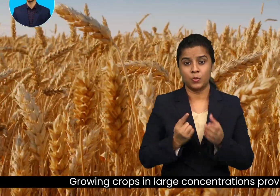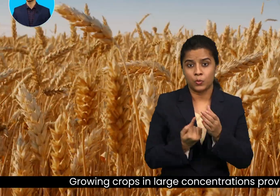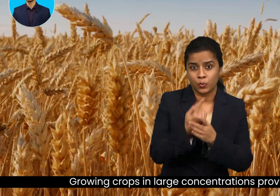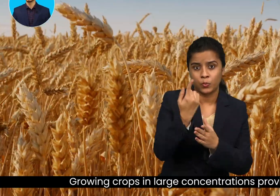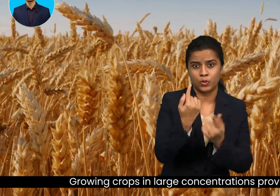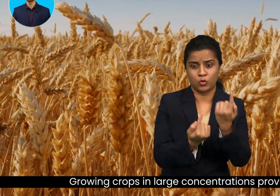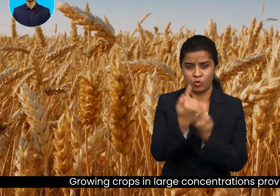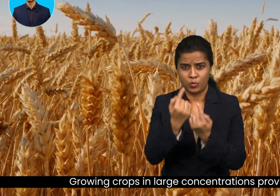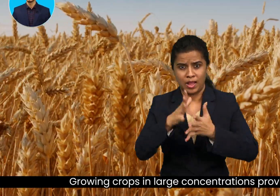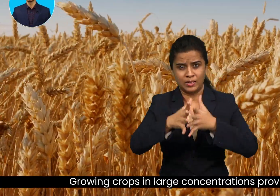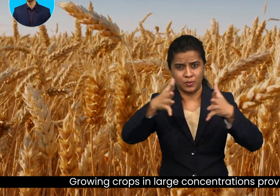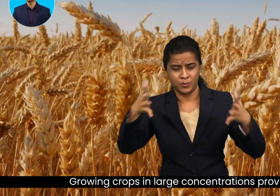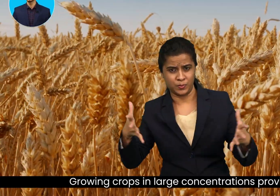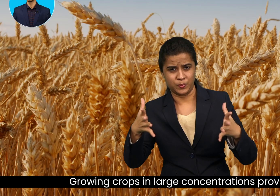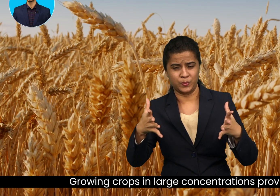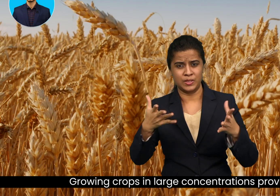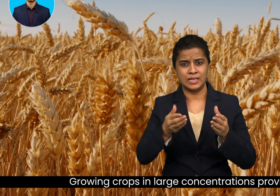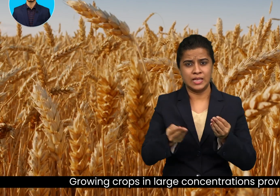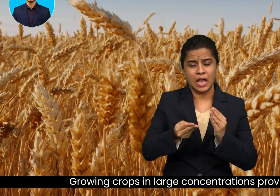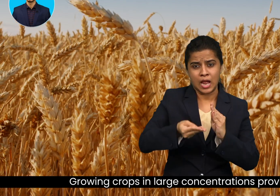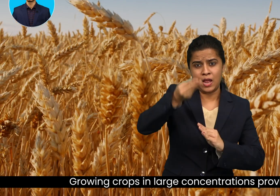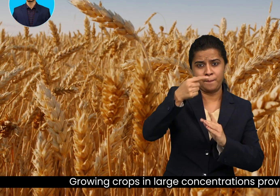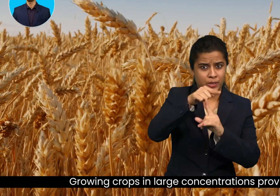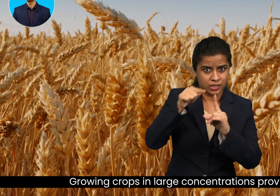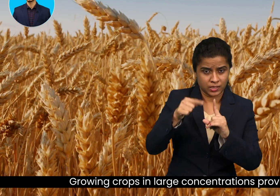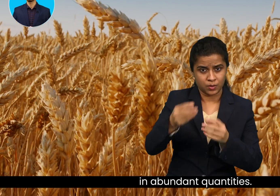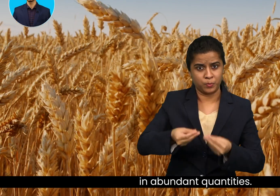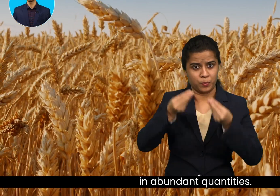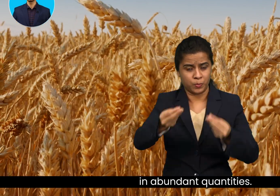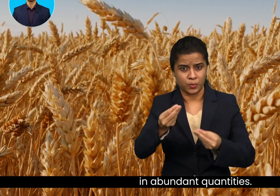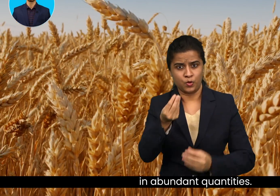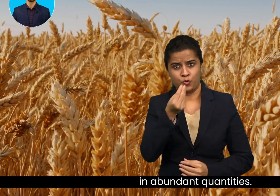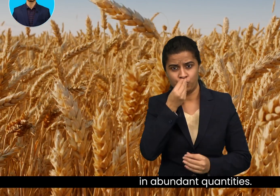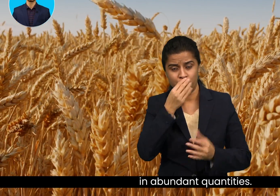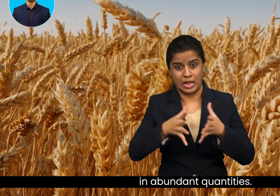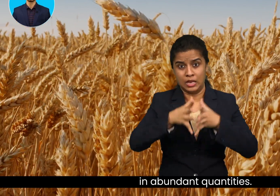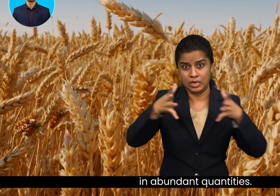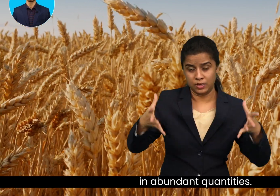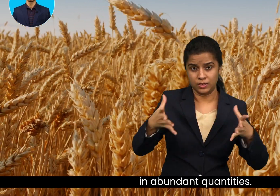Growing crops in large concentrations provide food in abundant